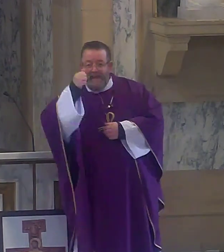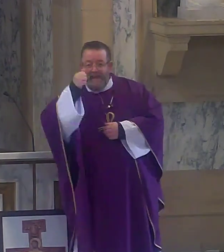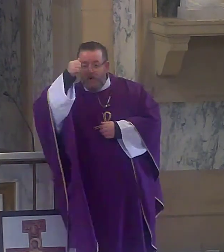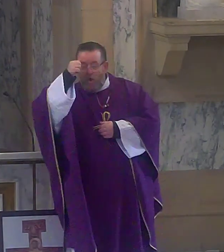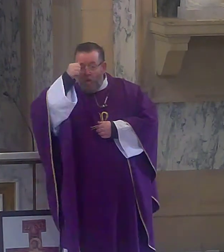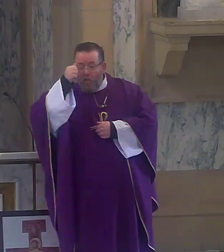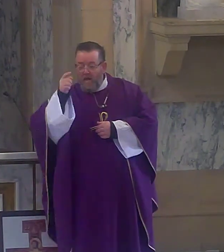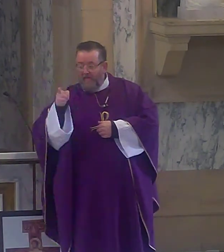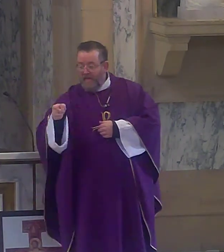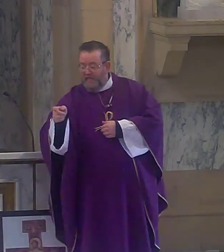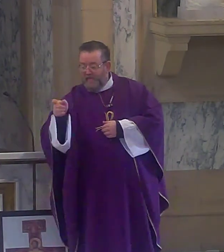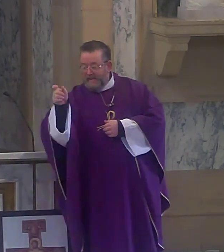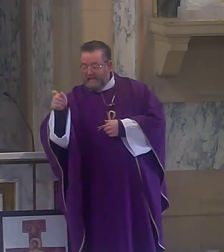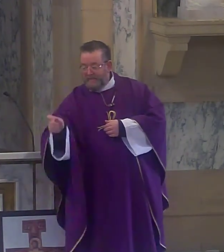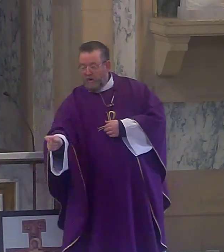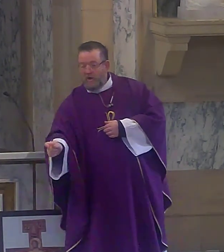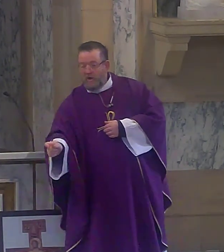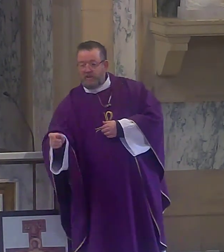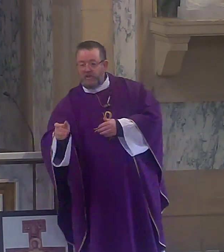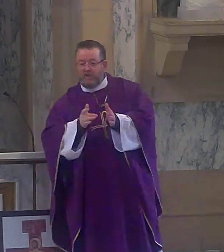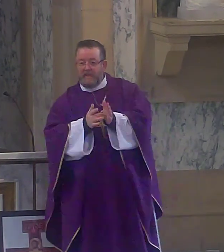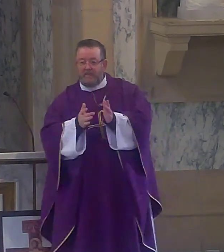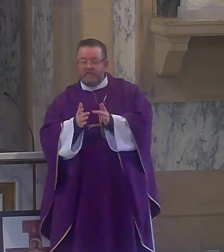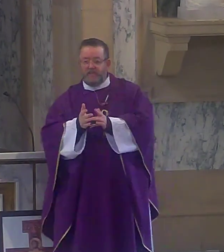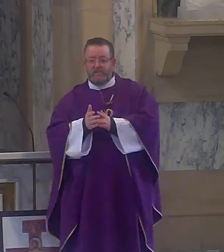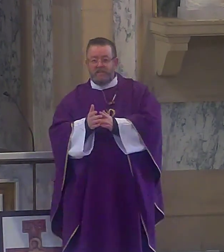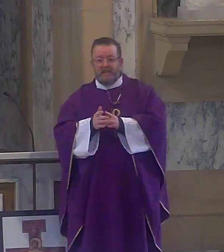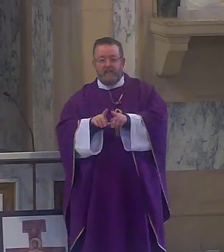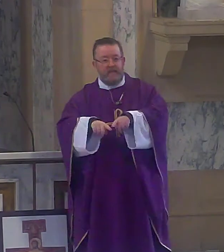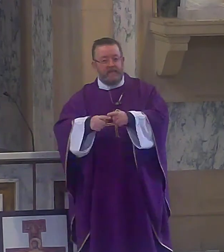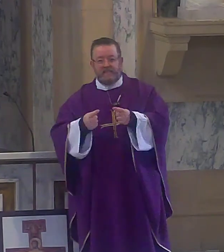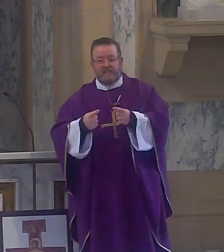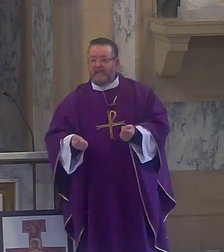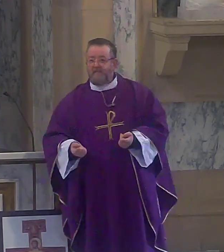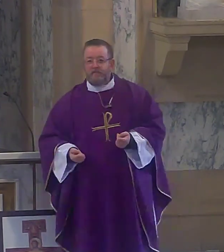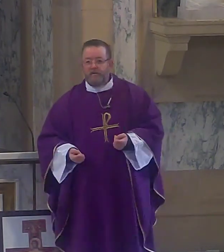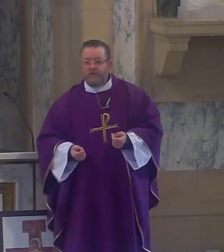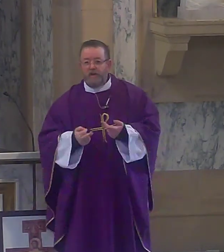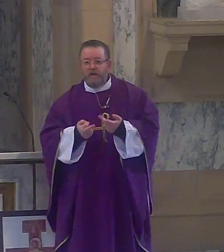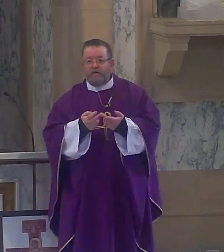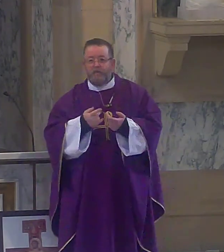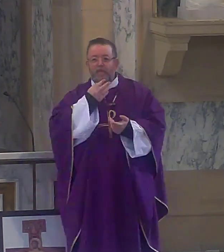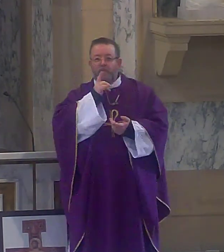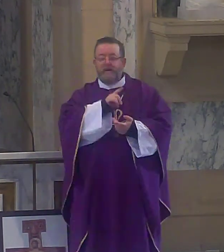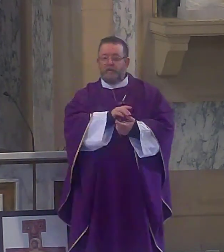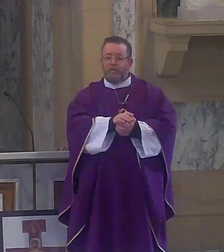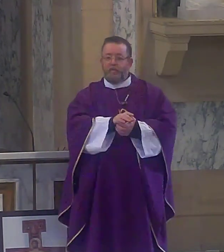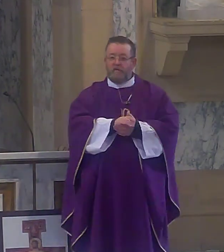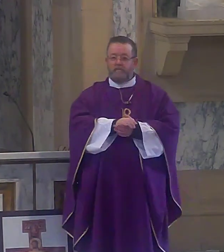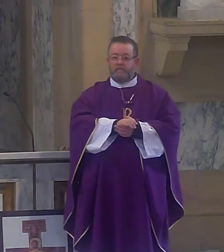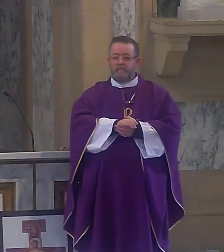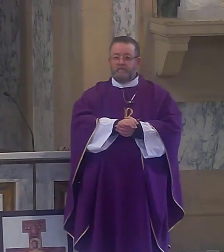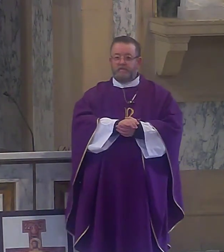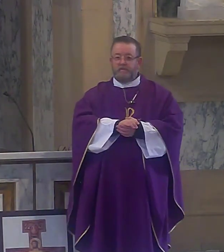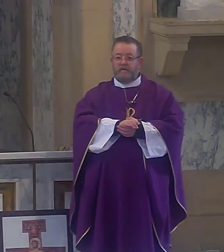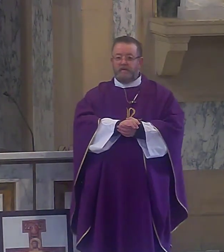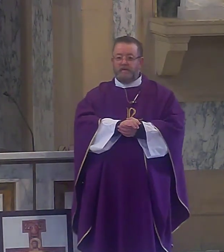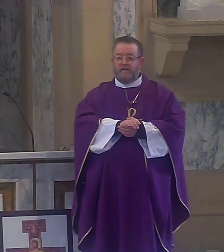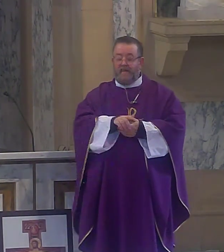they know that this person jesus is different from other people